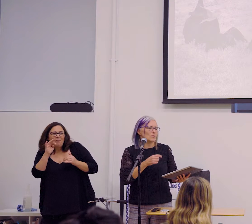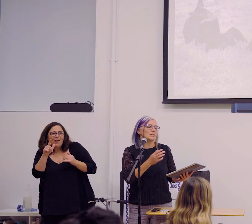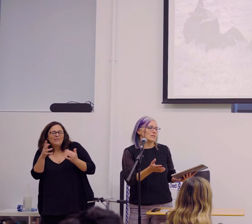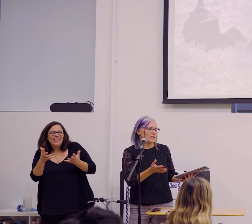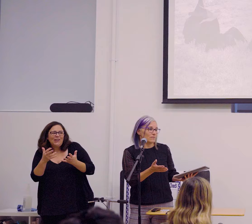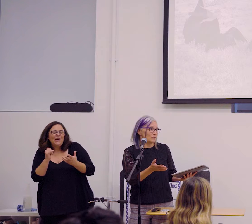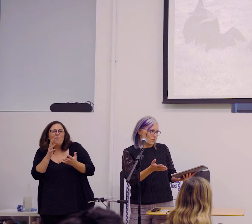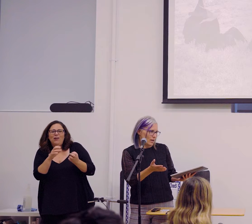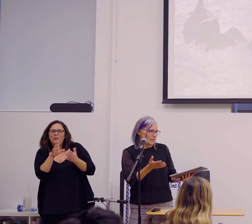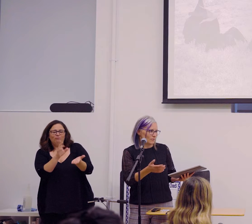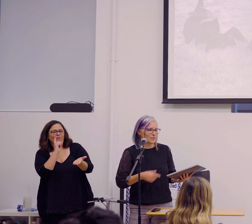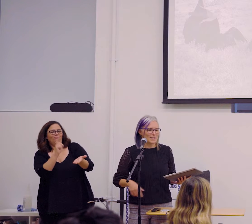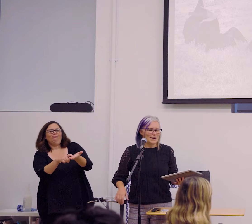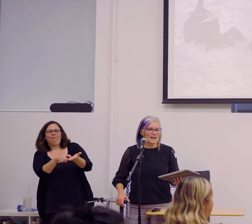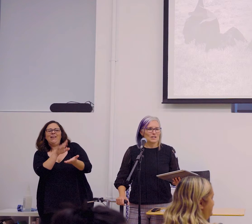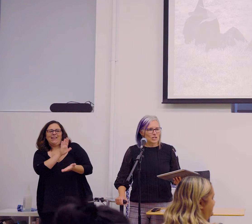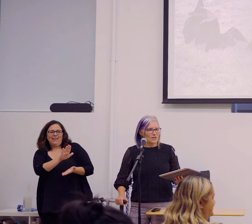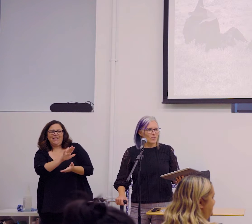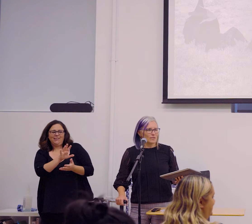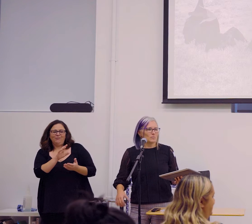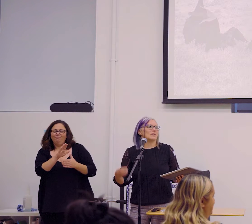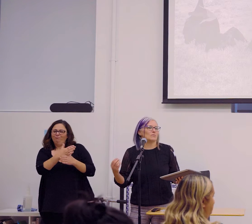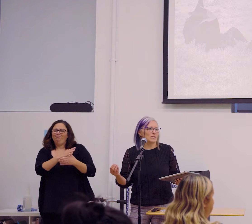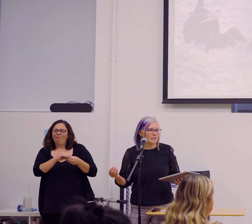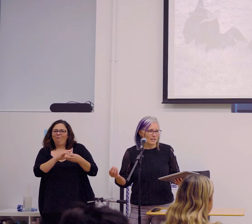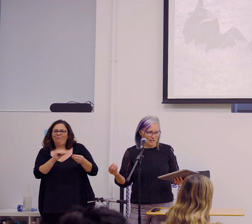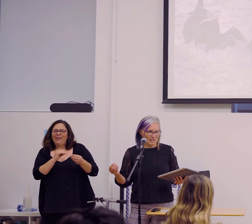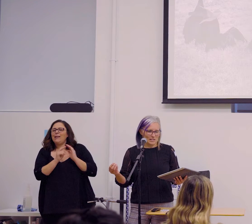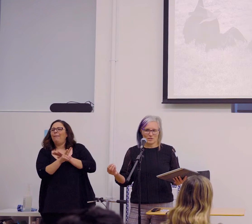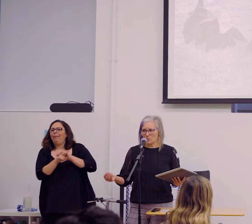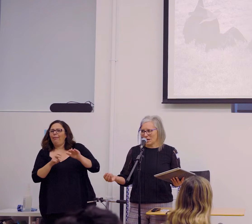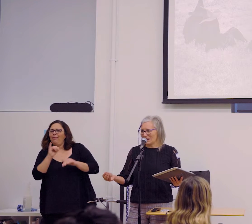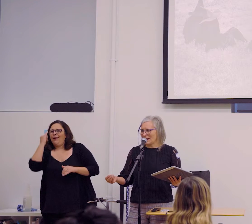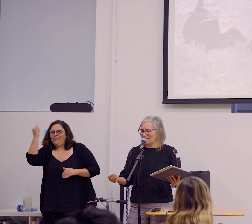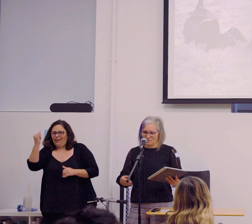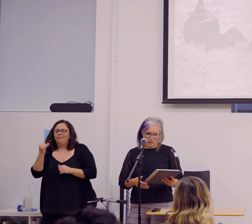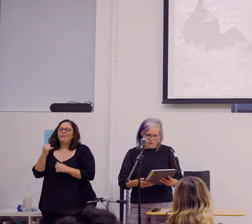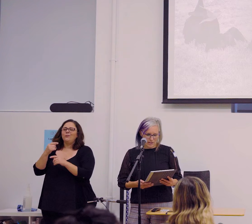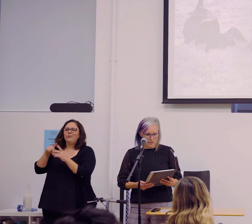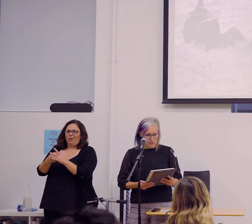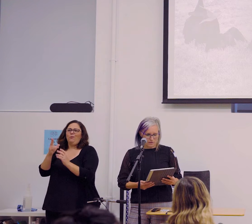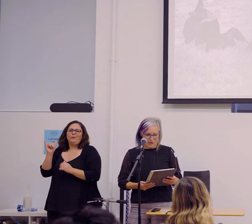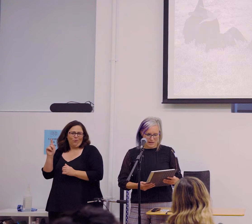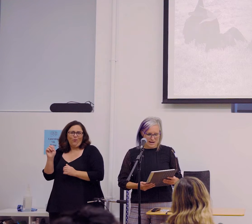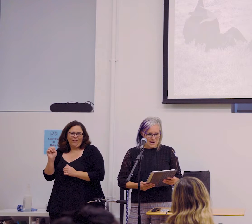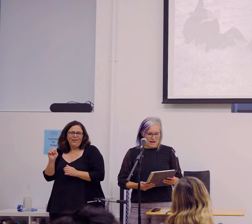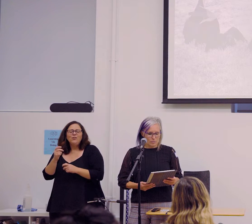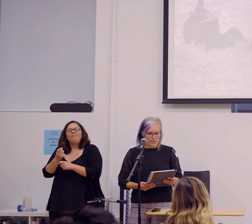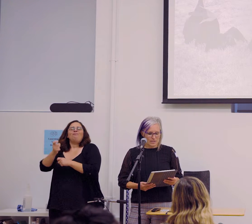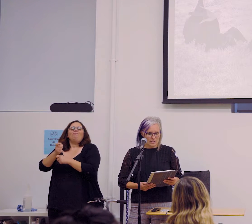today because I wanted to give him credit for sharing that with us, because I'm stealing that idea this morning and I've included it as part of